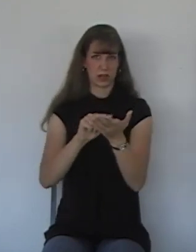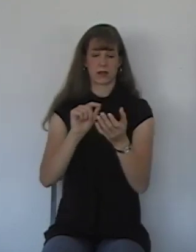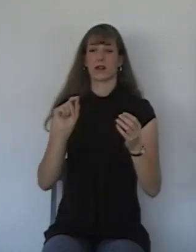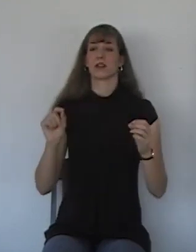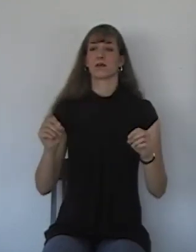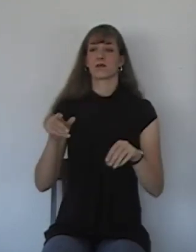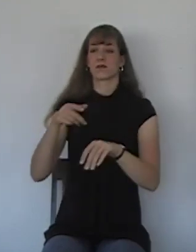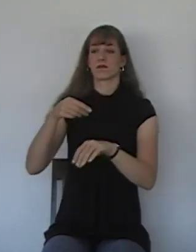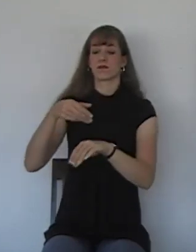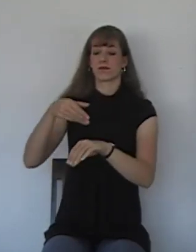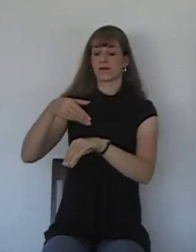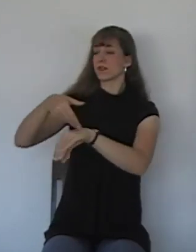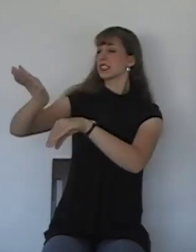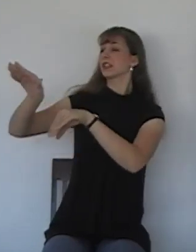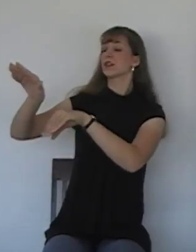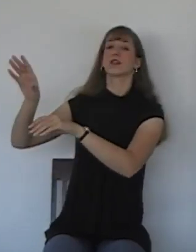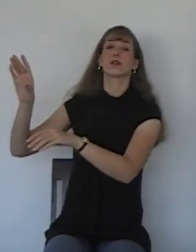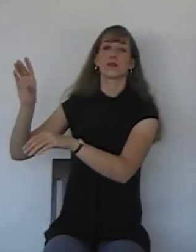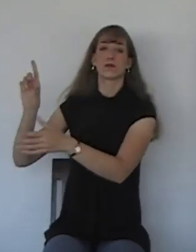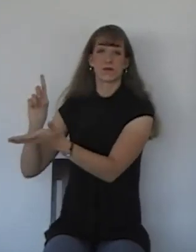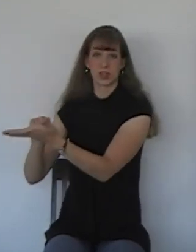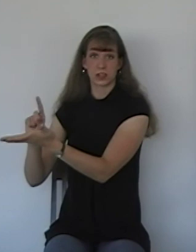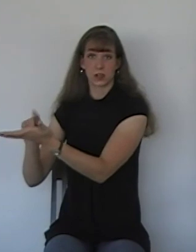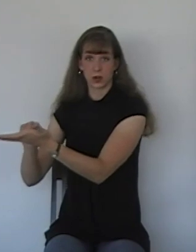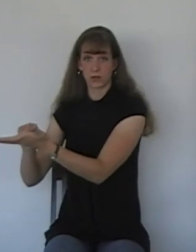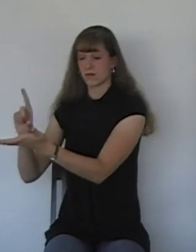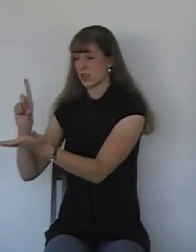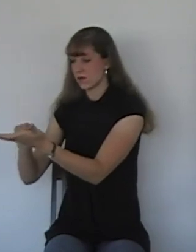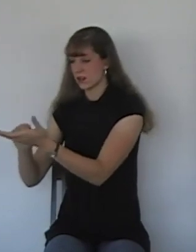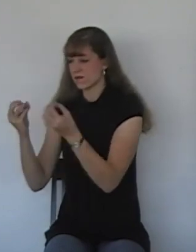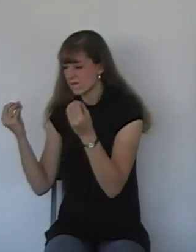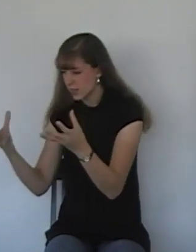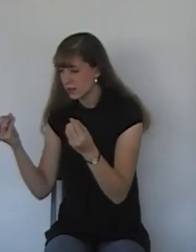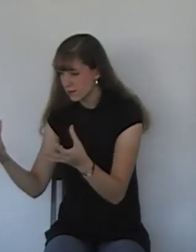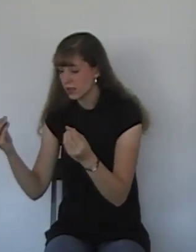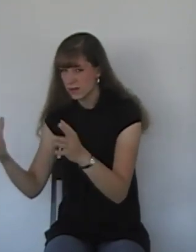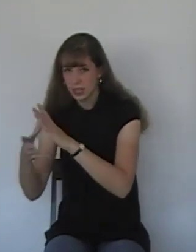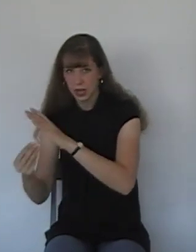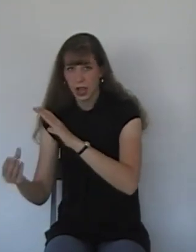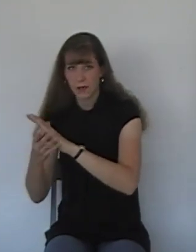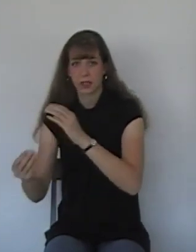And that's how you make a newspaper.